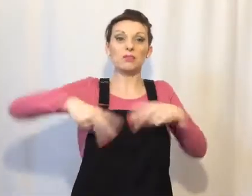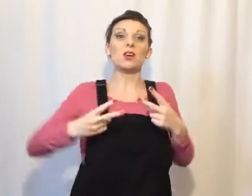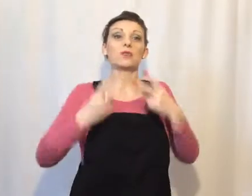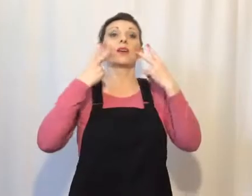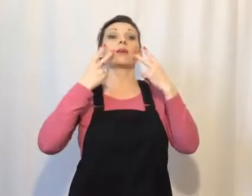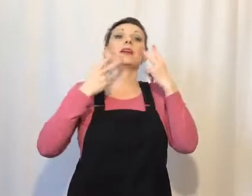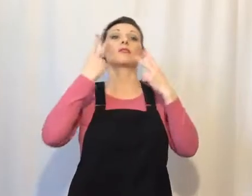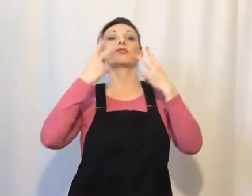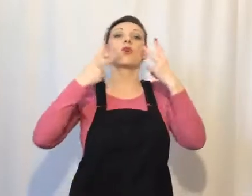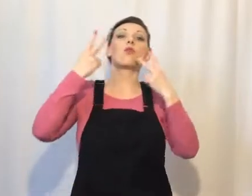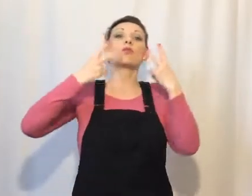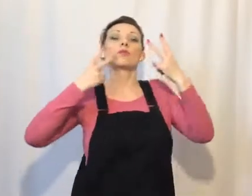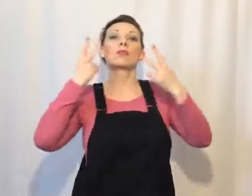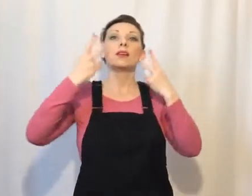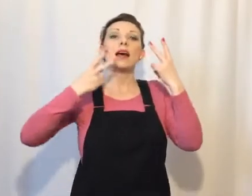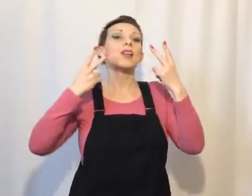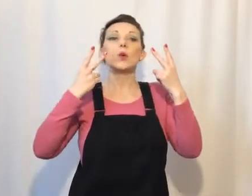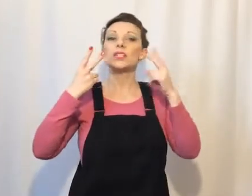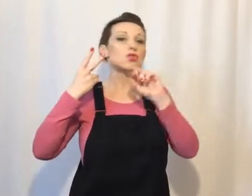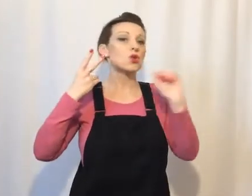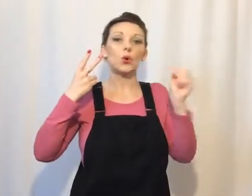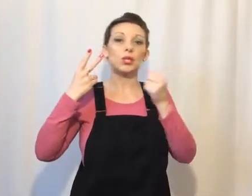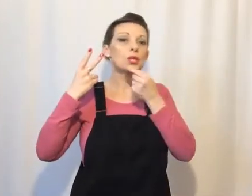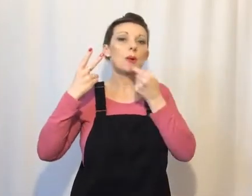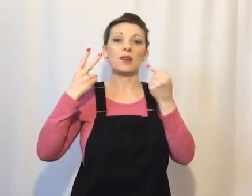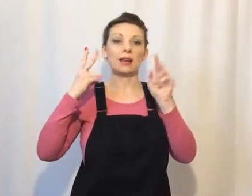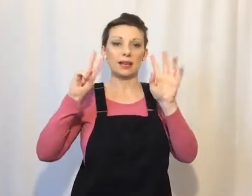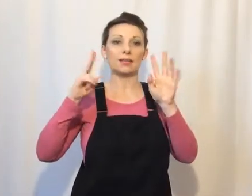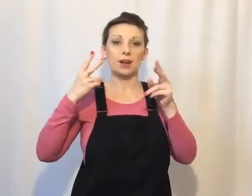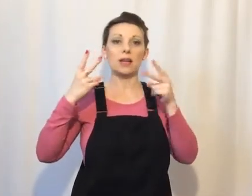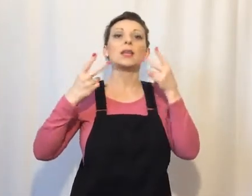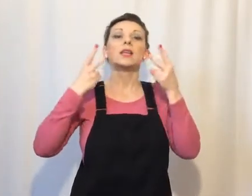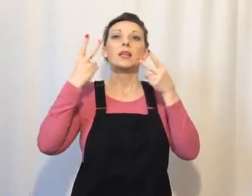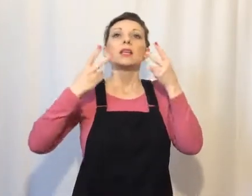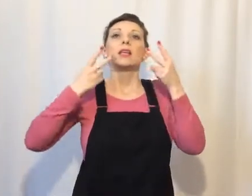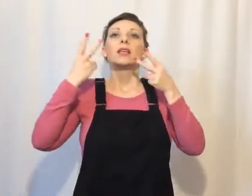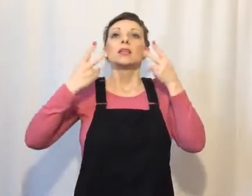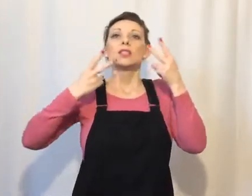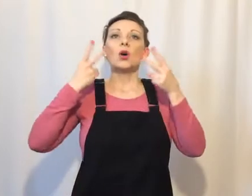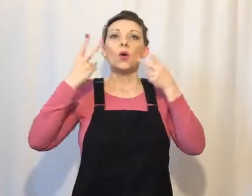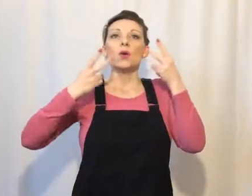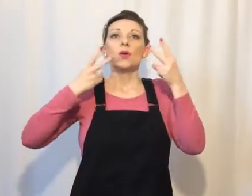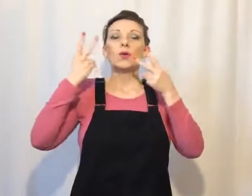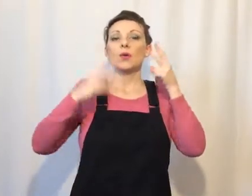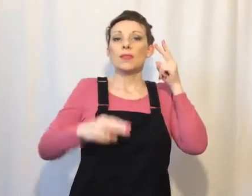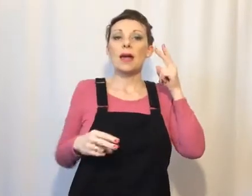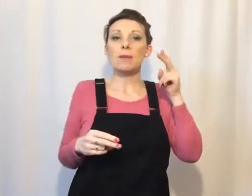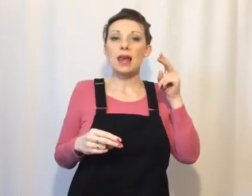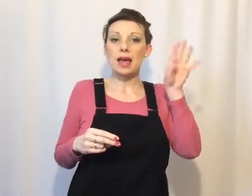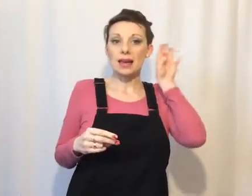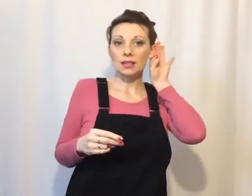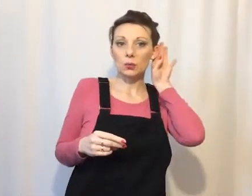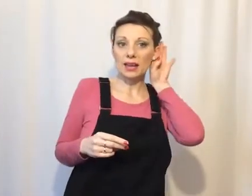dance, we're going up here now. Song. And no, it's not swearing. It's fine. Song. They're playing, so we can